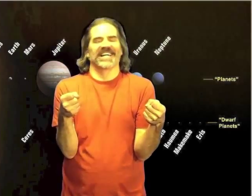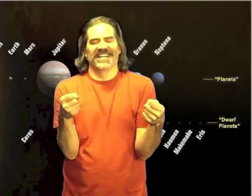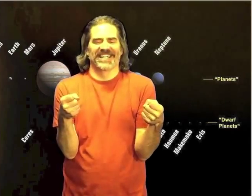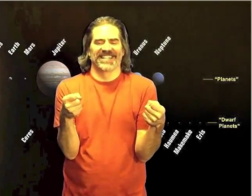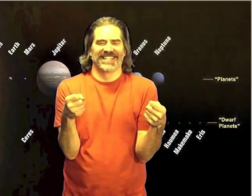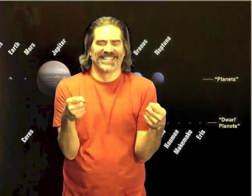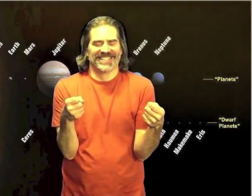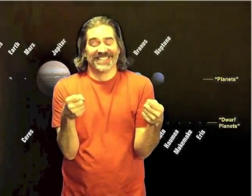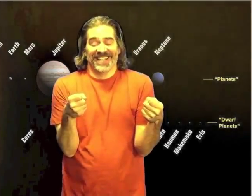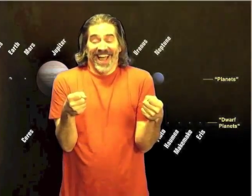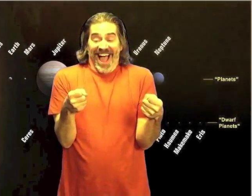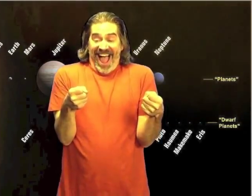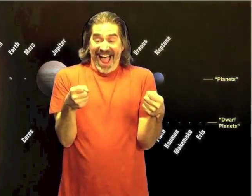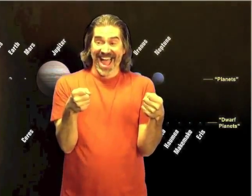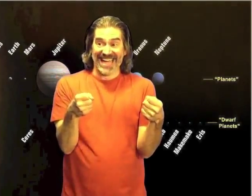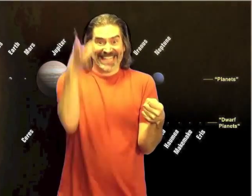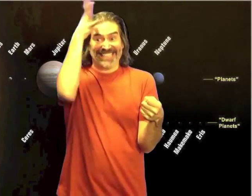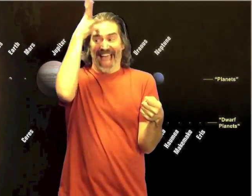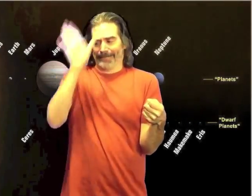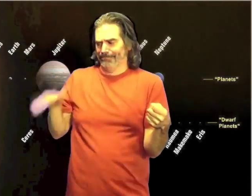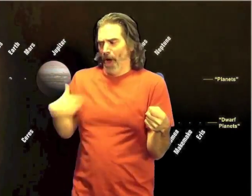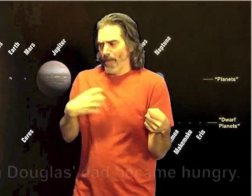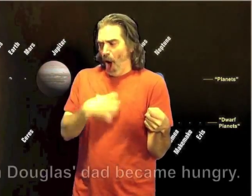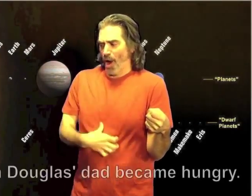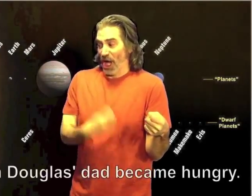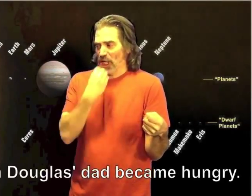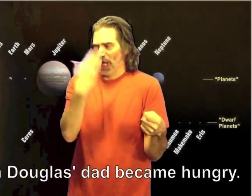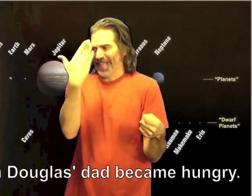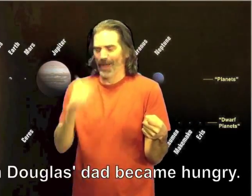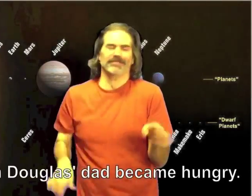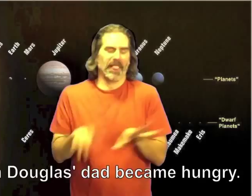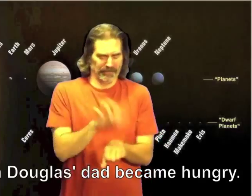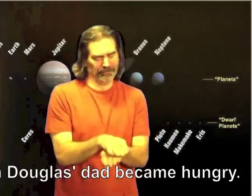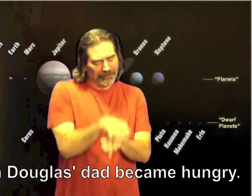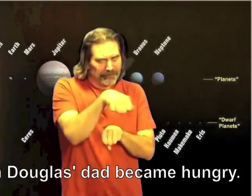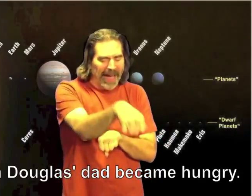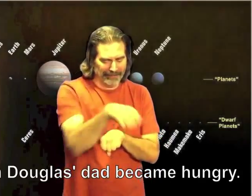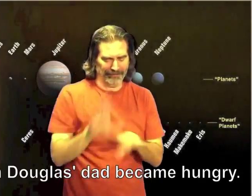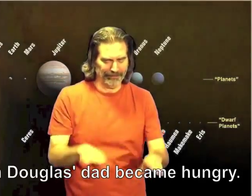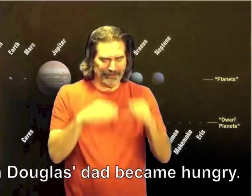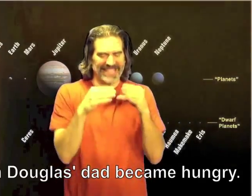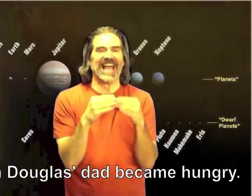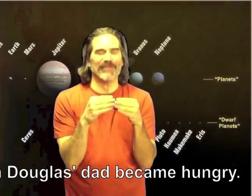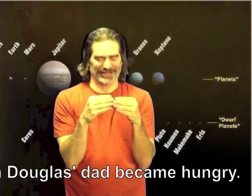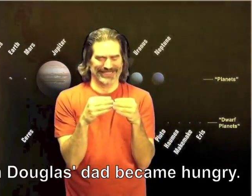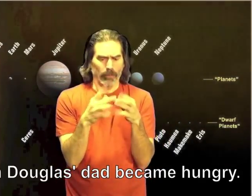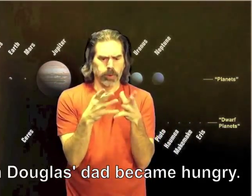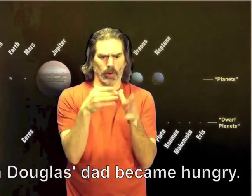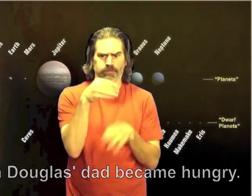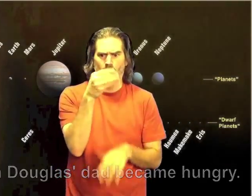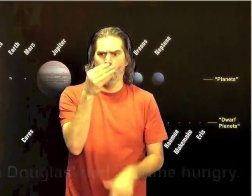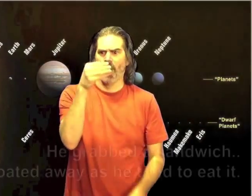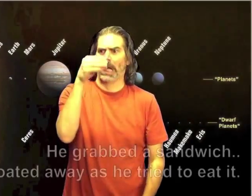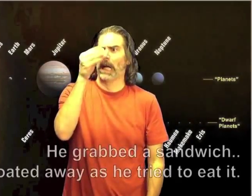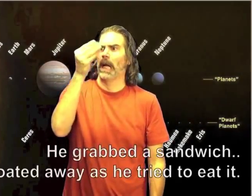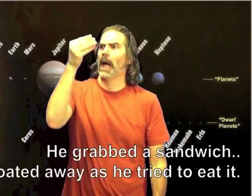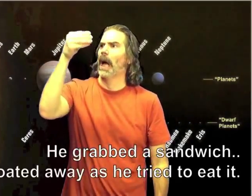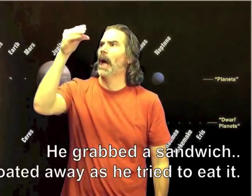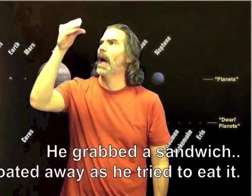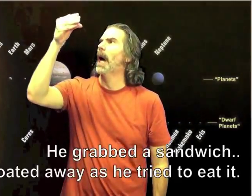And the trip is starting to get a little long. And Douglas's dad says, "I'm hungry." And he takes out a sandwich and it starts